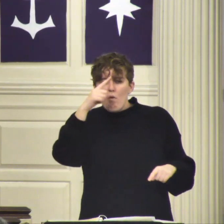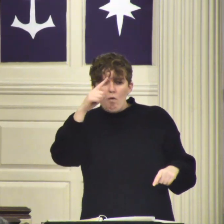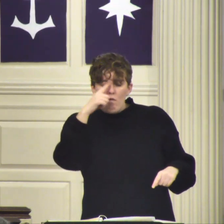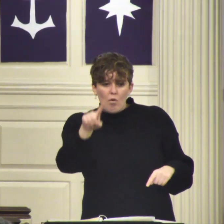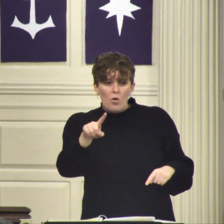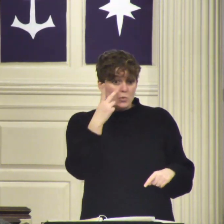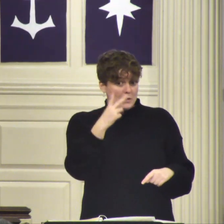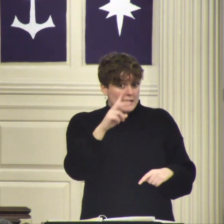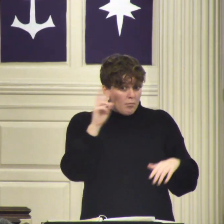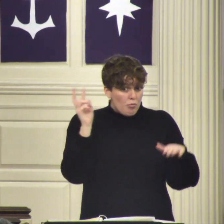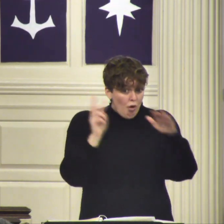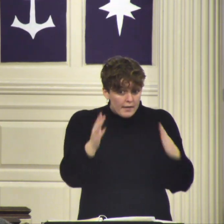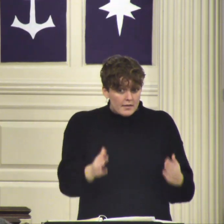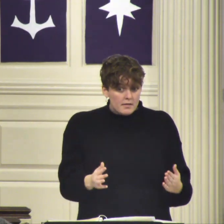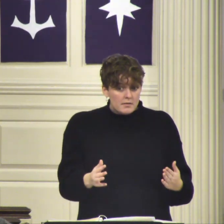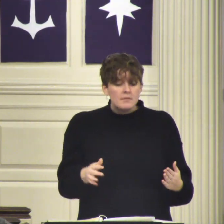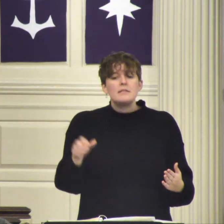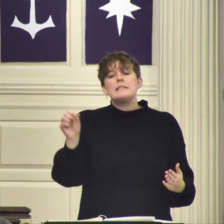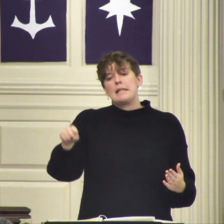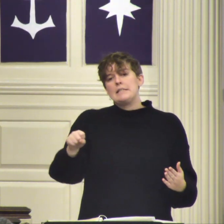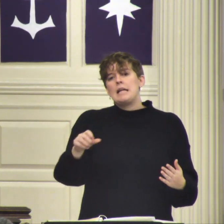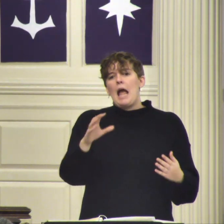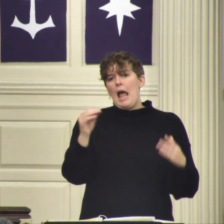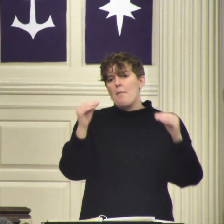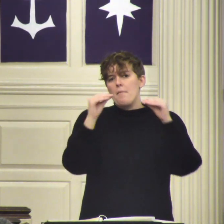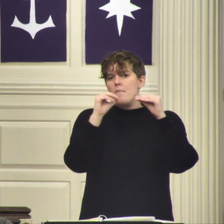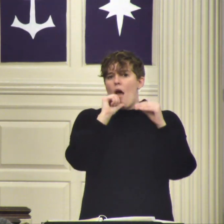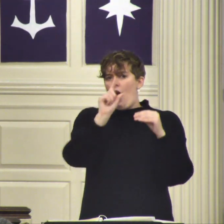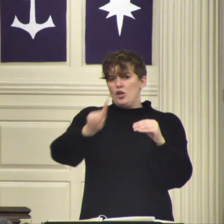Yes, I tell you, and more than a prophet.